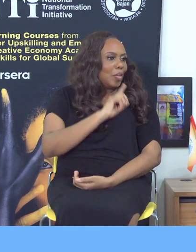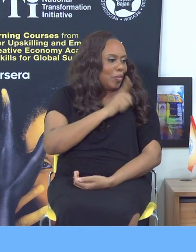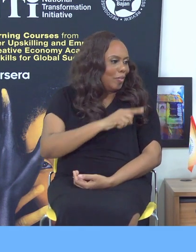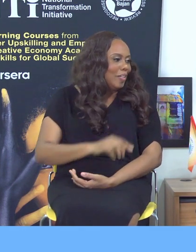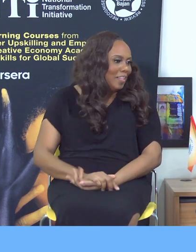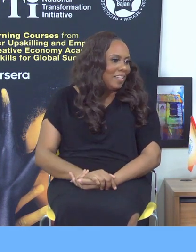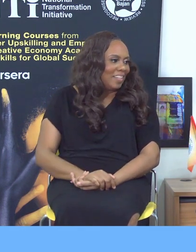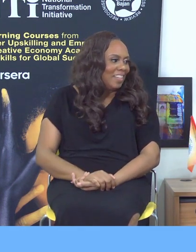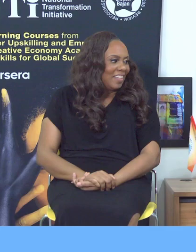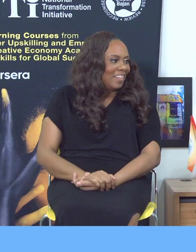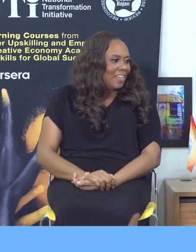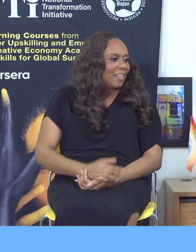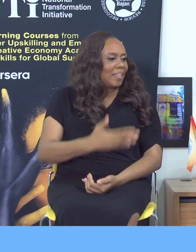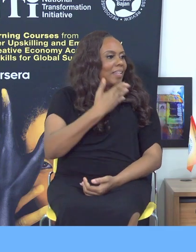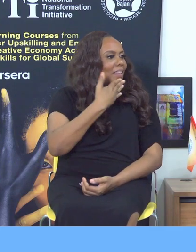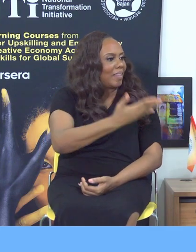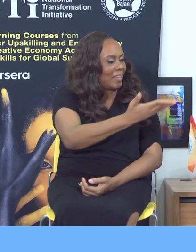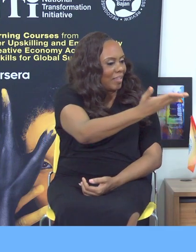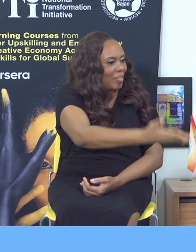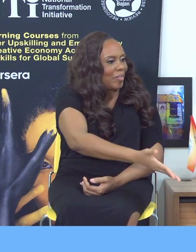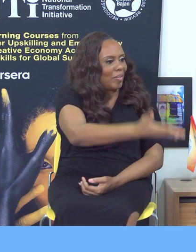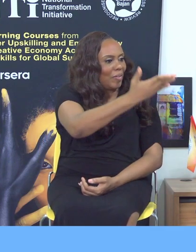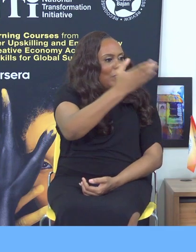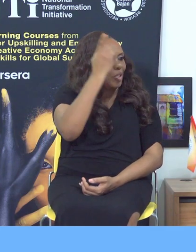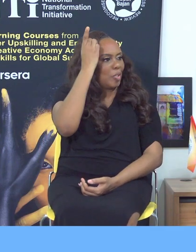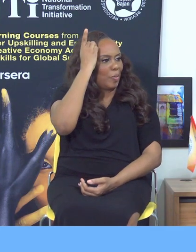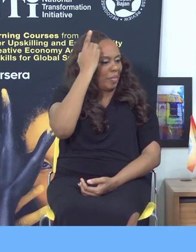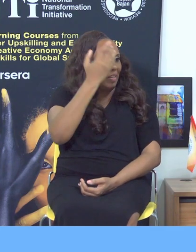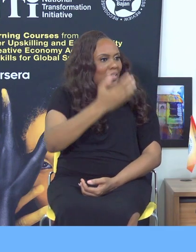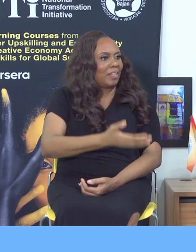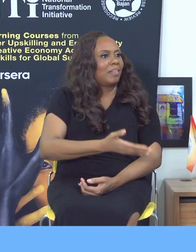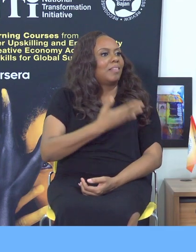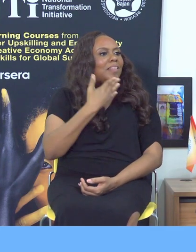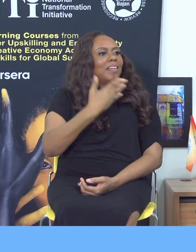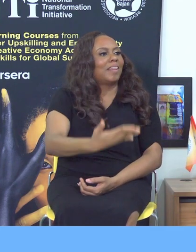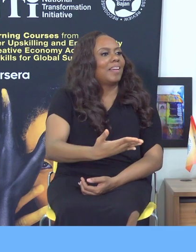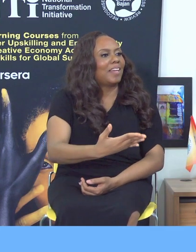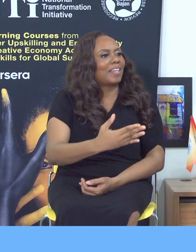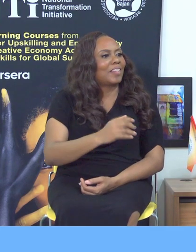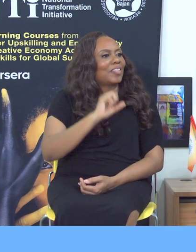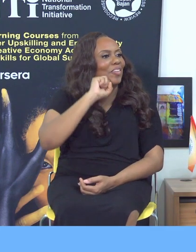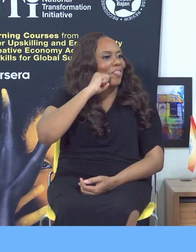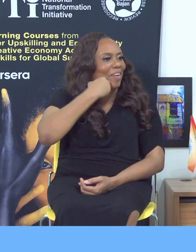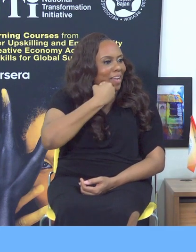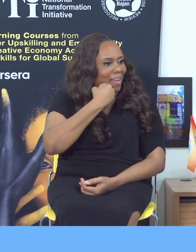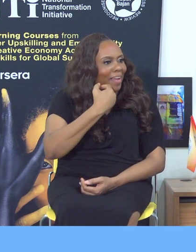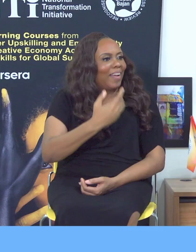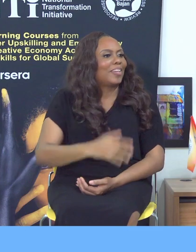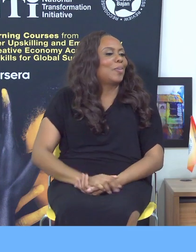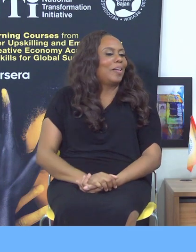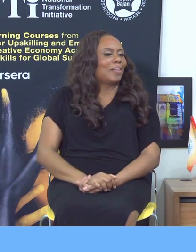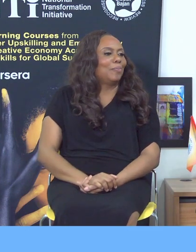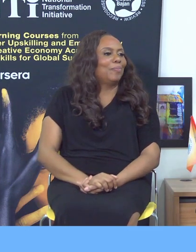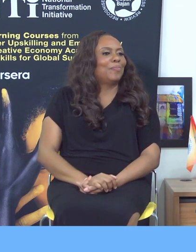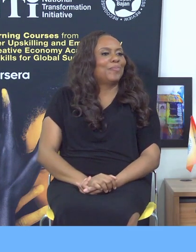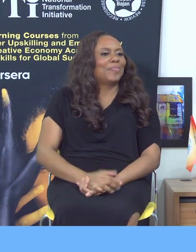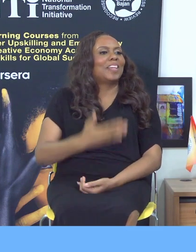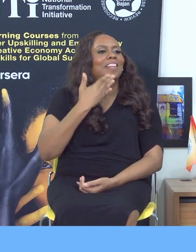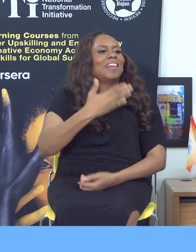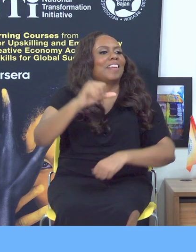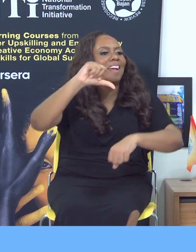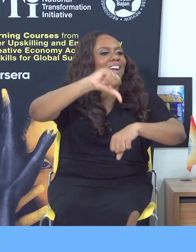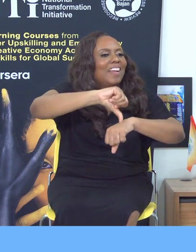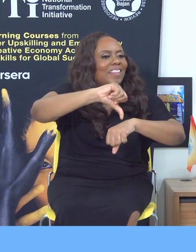Thank you, Dwayne. I want to thank you, Dwayne Clark. I want to thank you, Soraya Howard. You're I want to welcome. thank